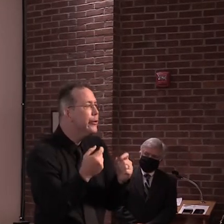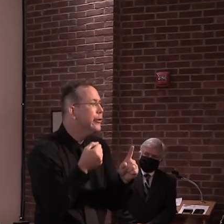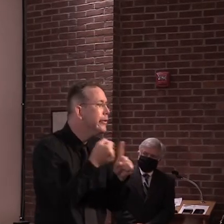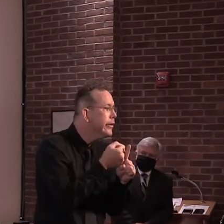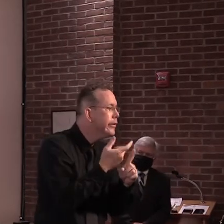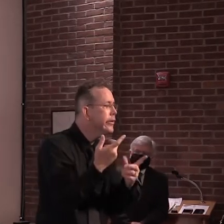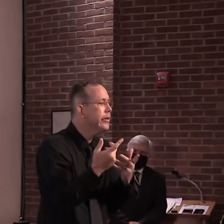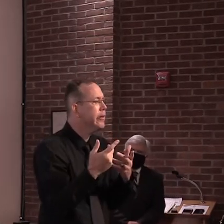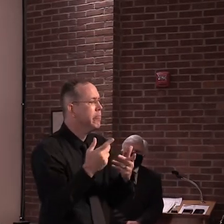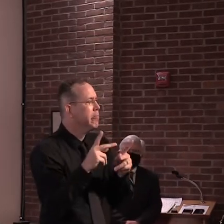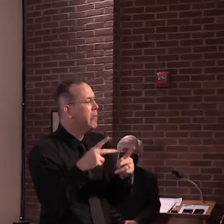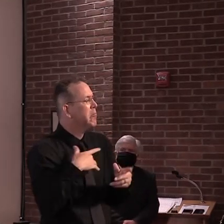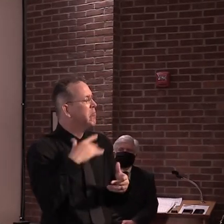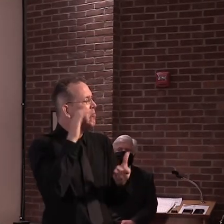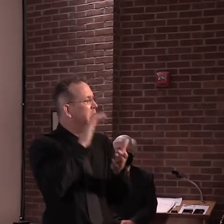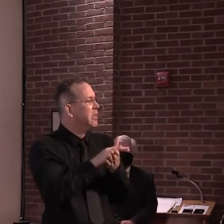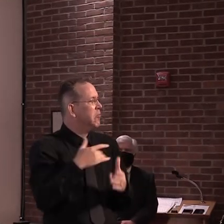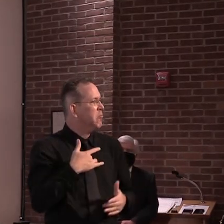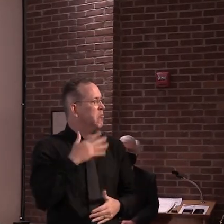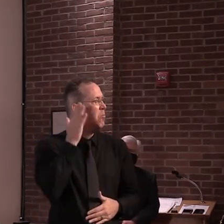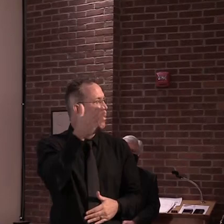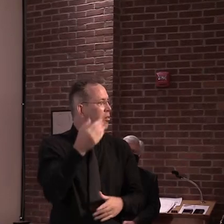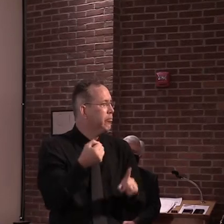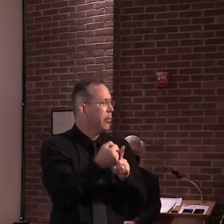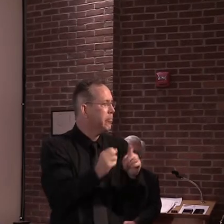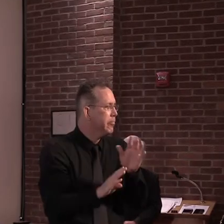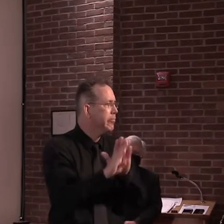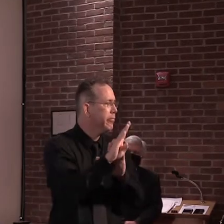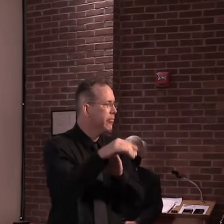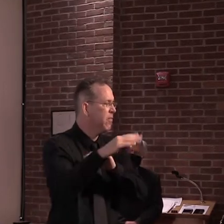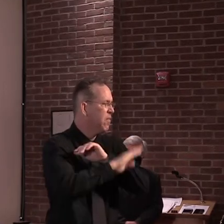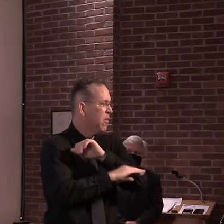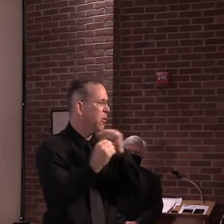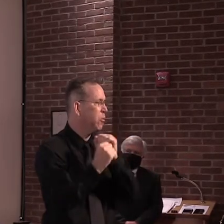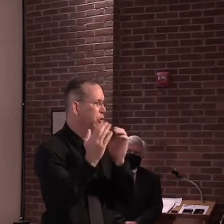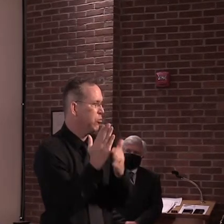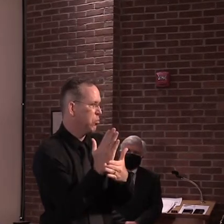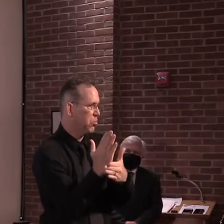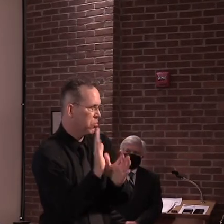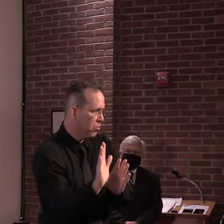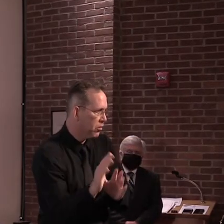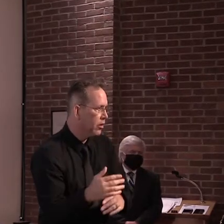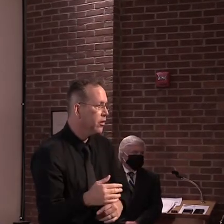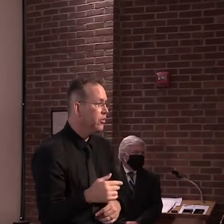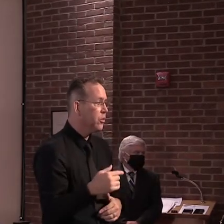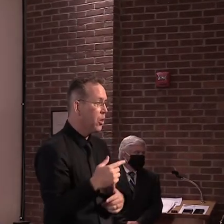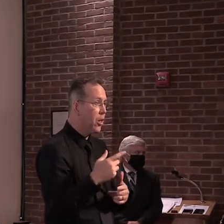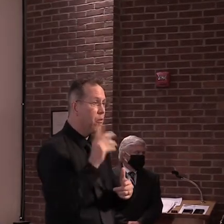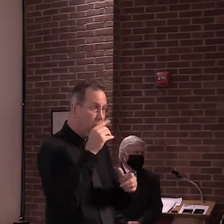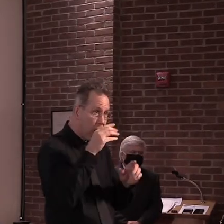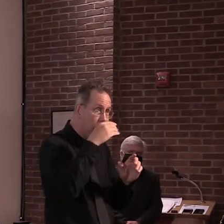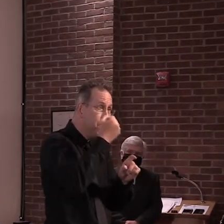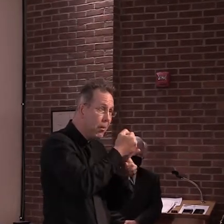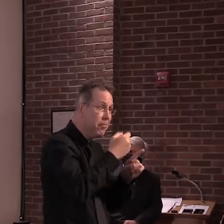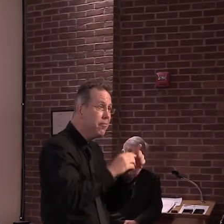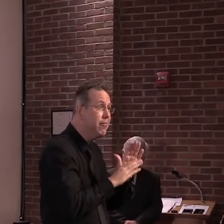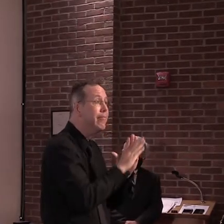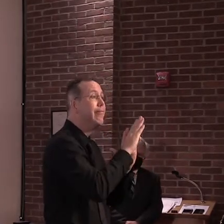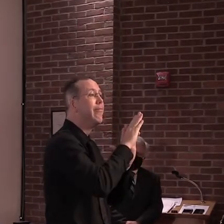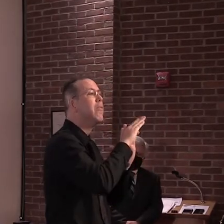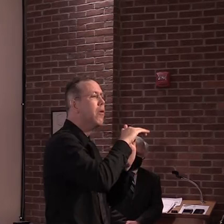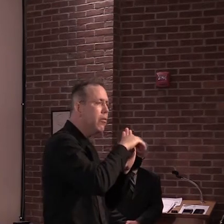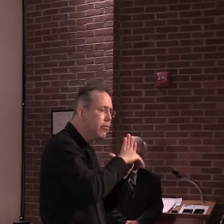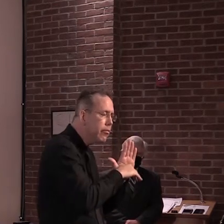a combination of both. Will it be a resurgence, or will it be a bunch of small little peaks that over time get contained and